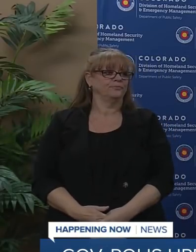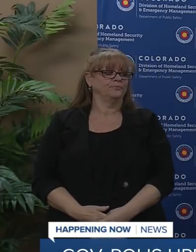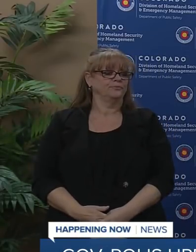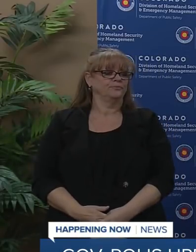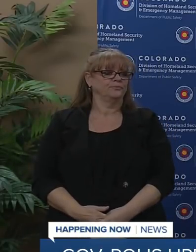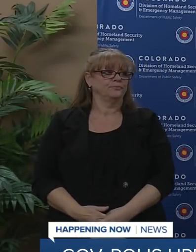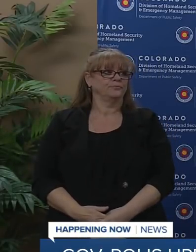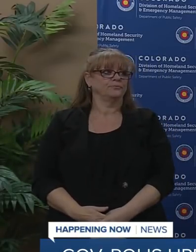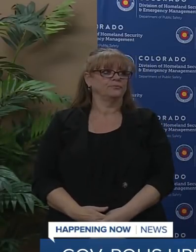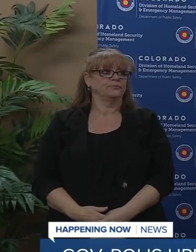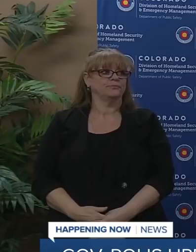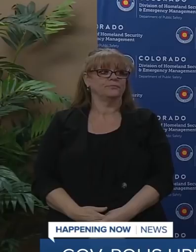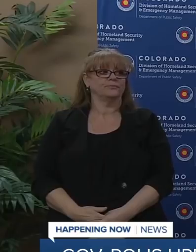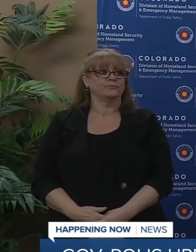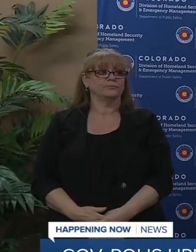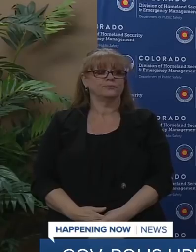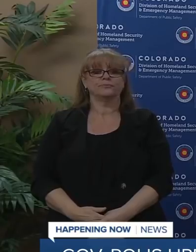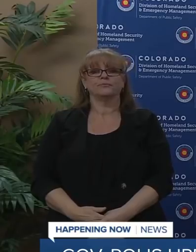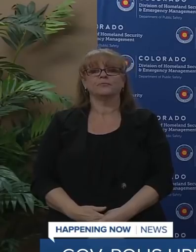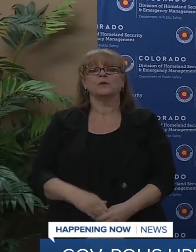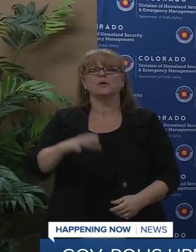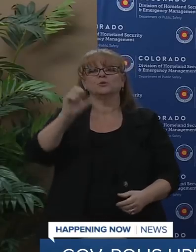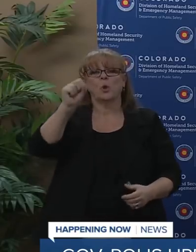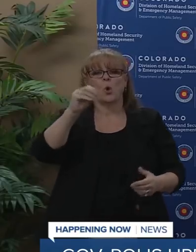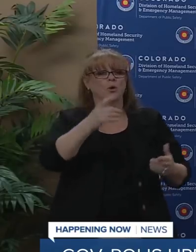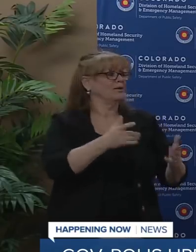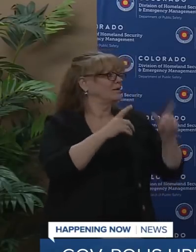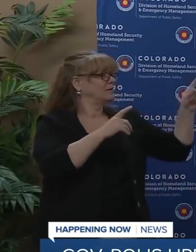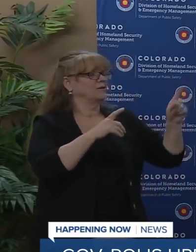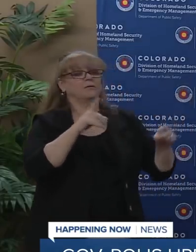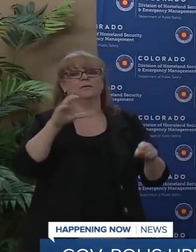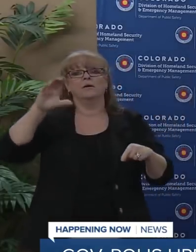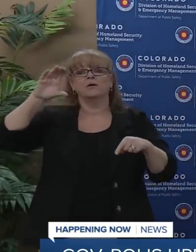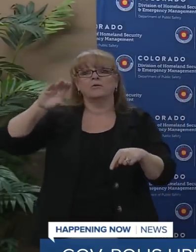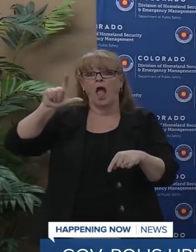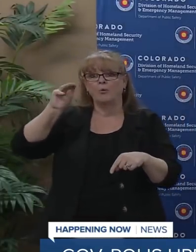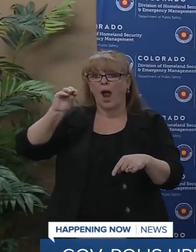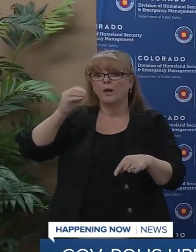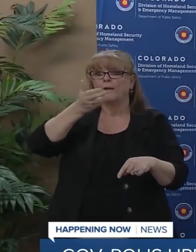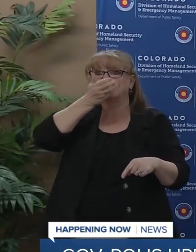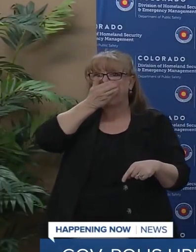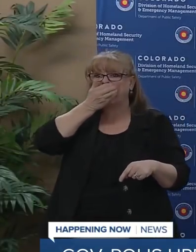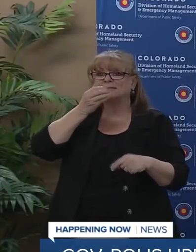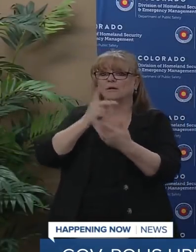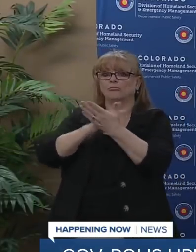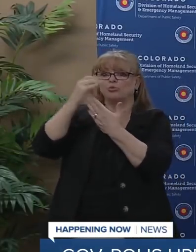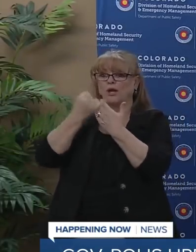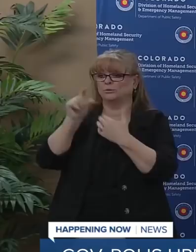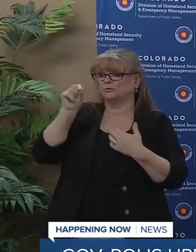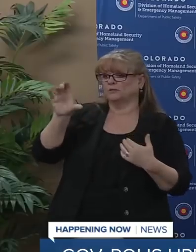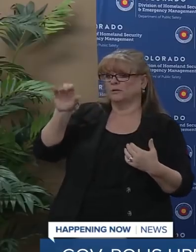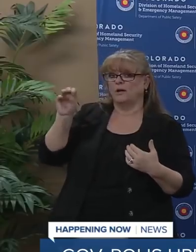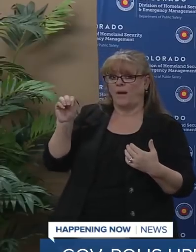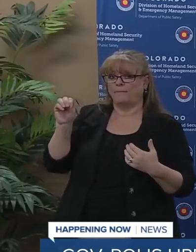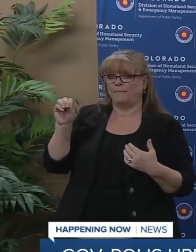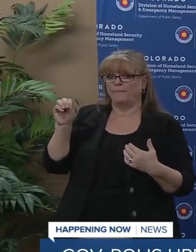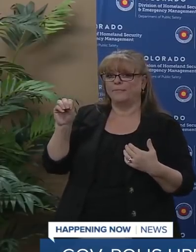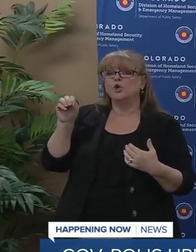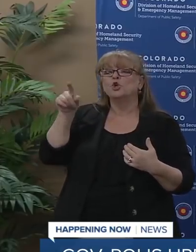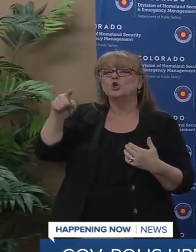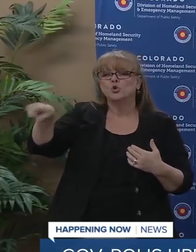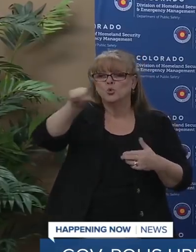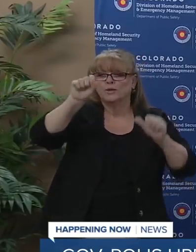So ColoradoMaskProject.com, right on there. You can get all the information you need, but you can also just, as I said, make these